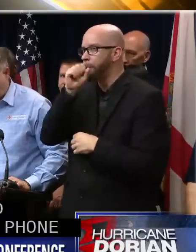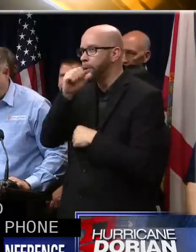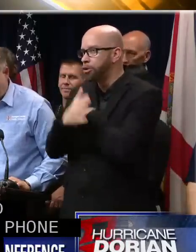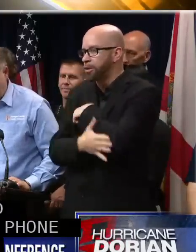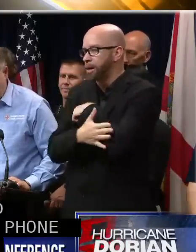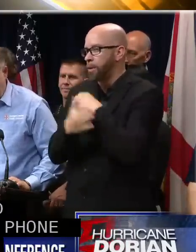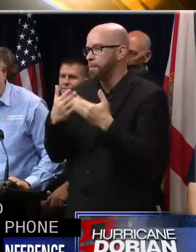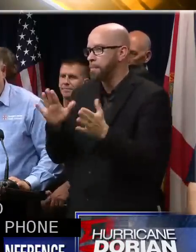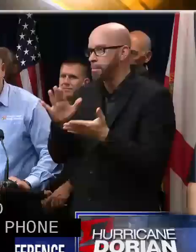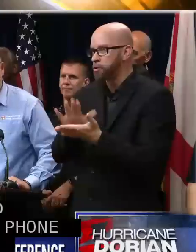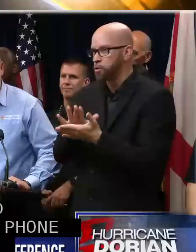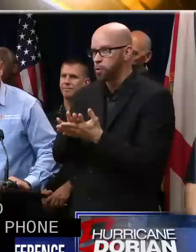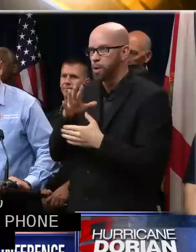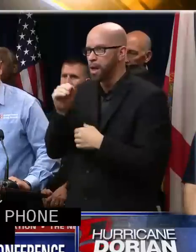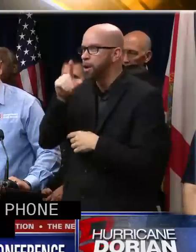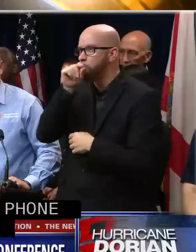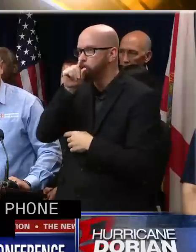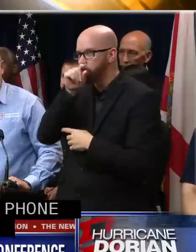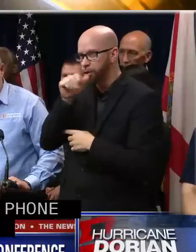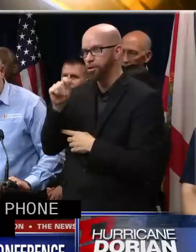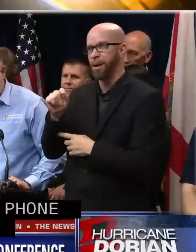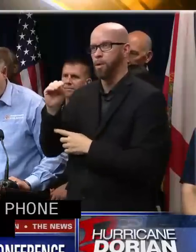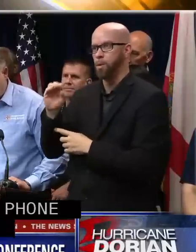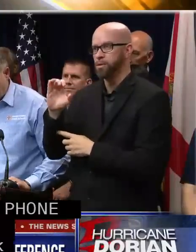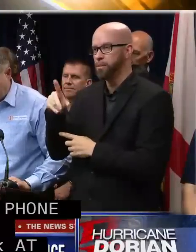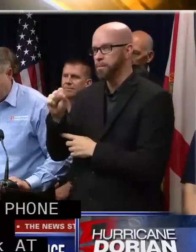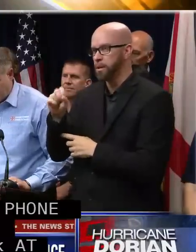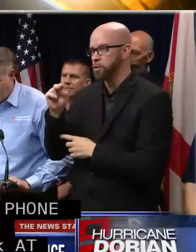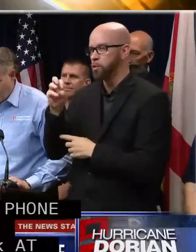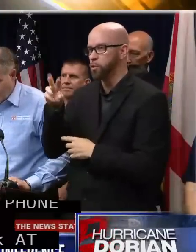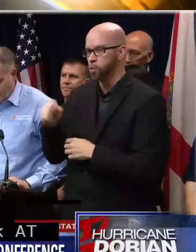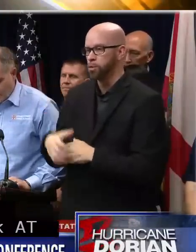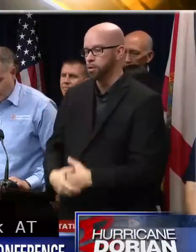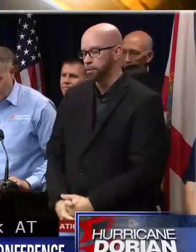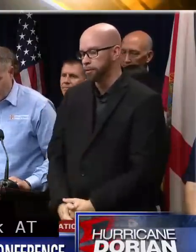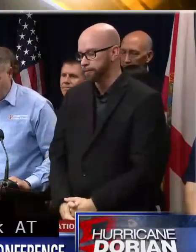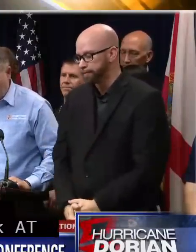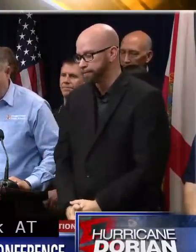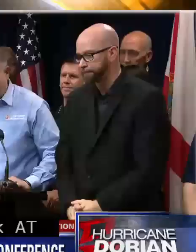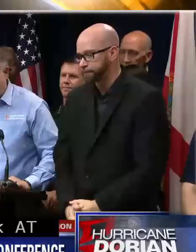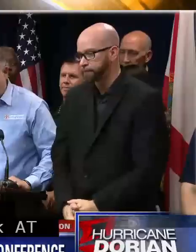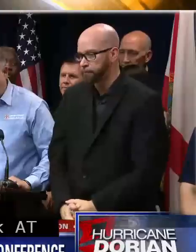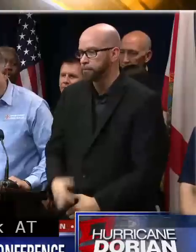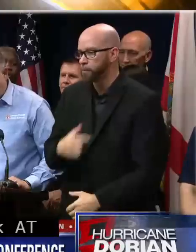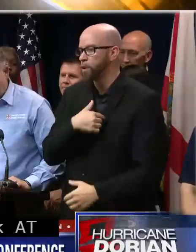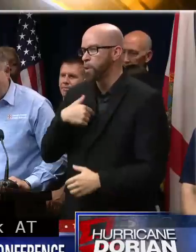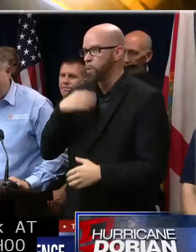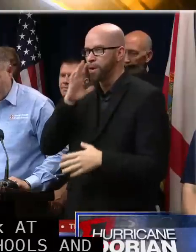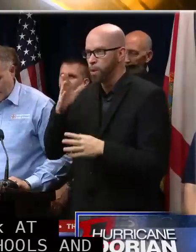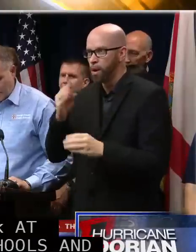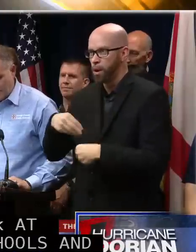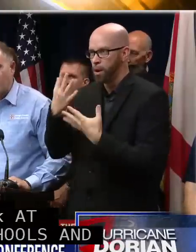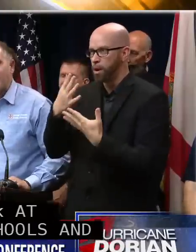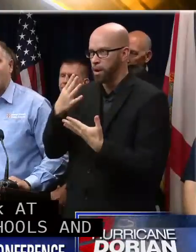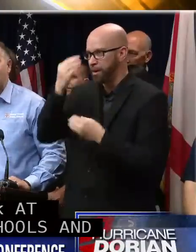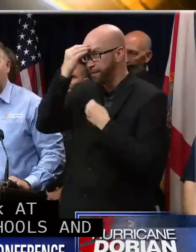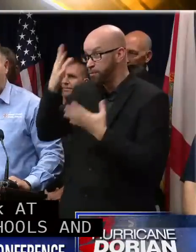Public Schools and on Twitter at OCPS News. We also will be updating our website